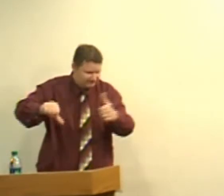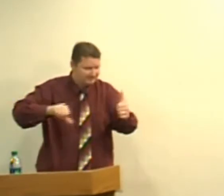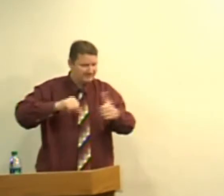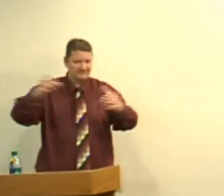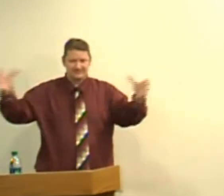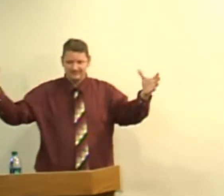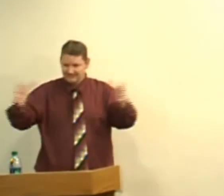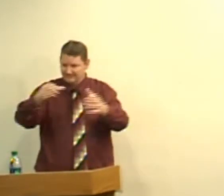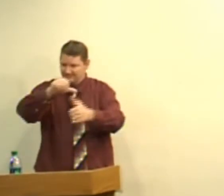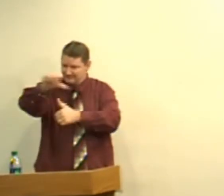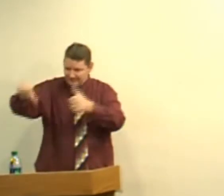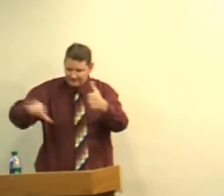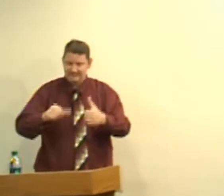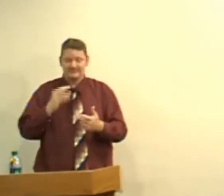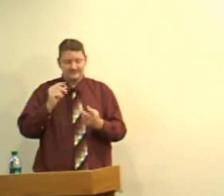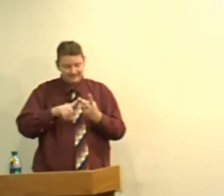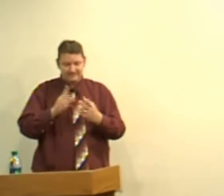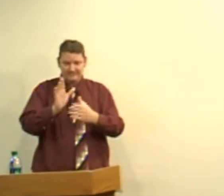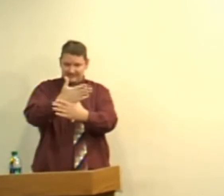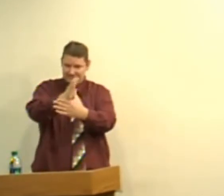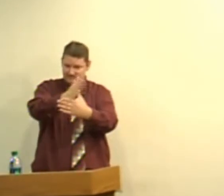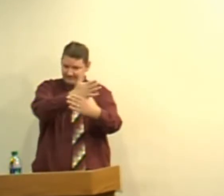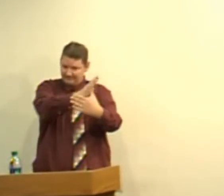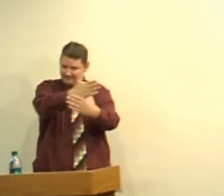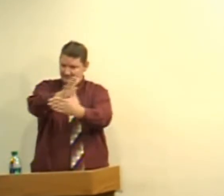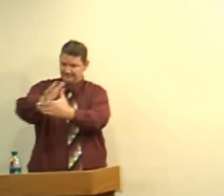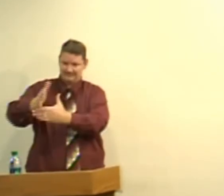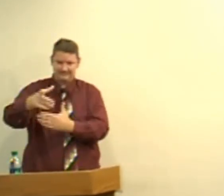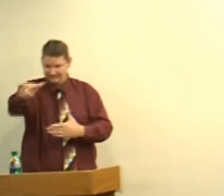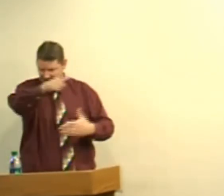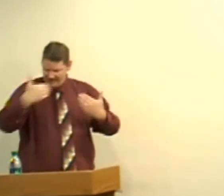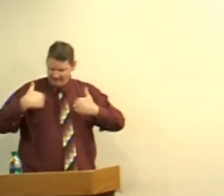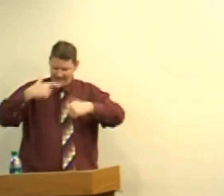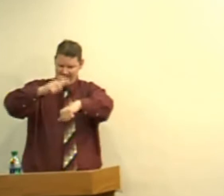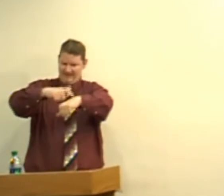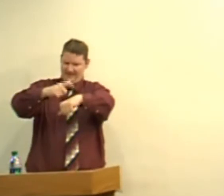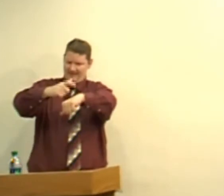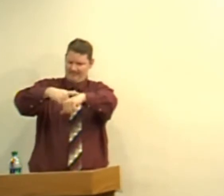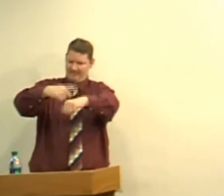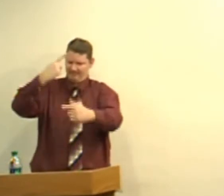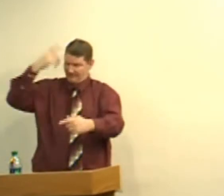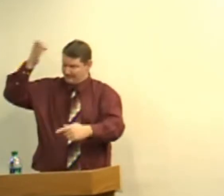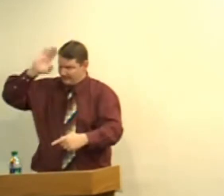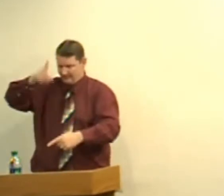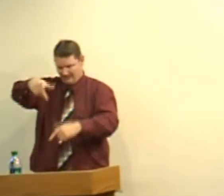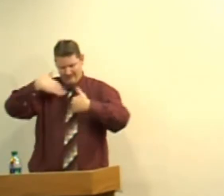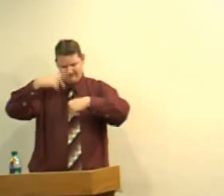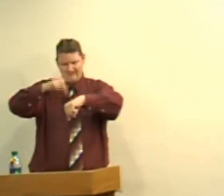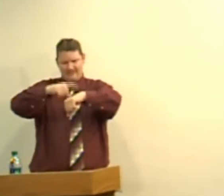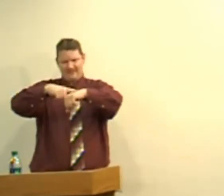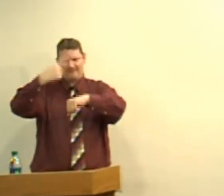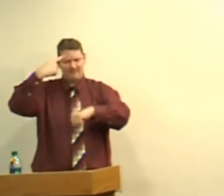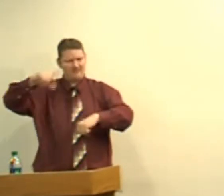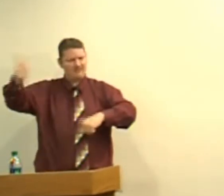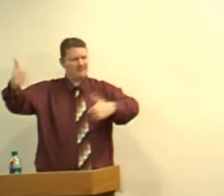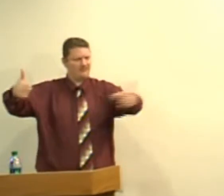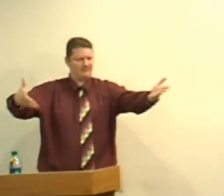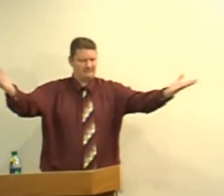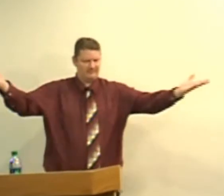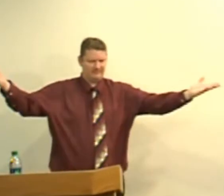business. But to share with people. To work with them. Give them what you have. Give them of your time. Because God wants